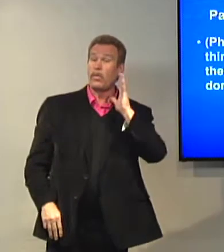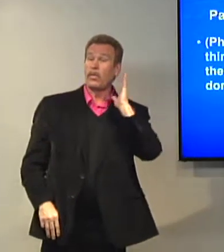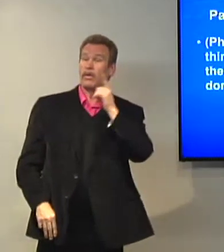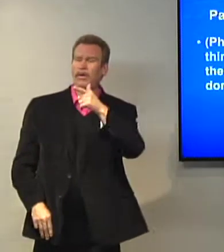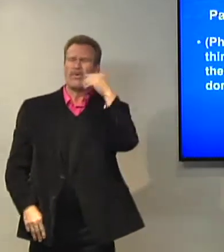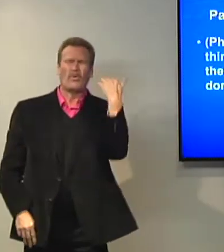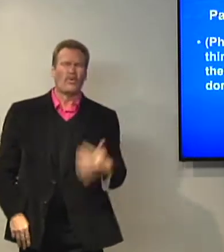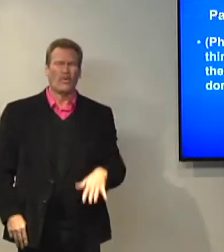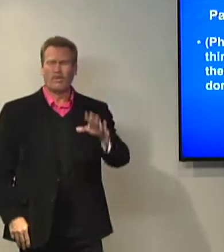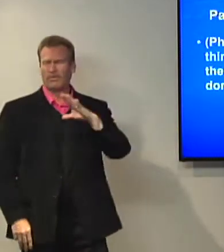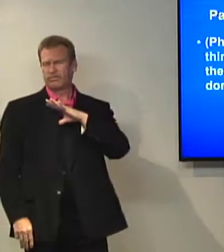Really important.